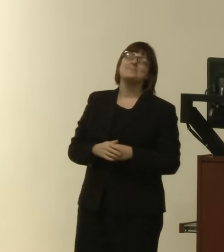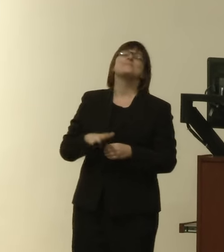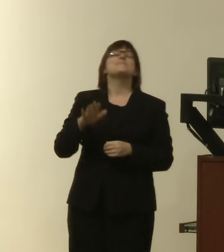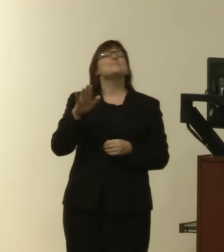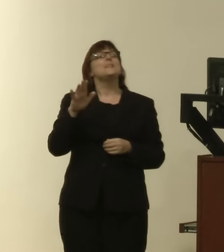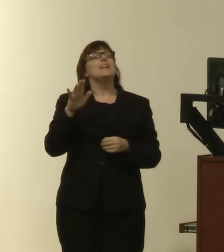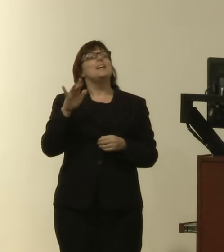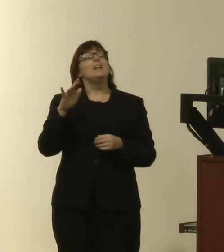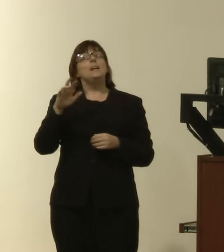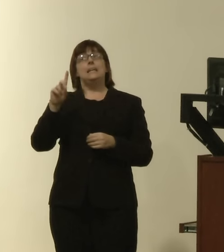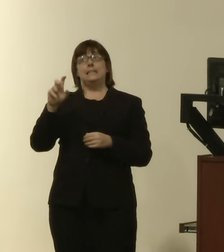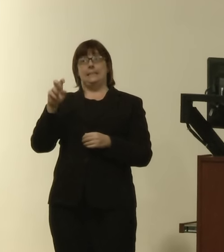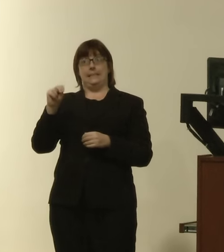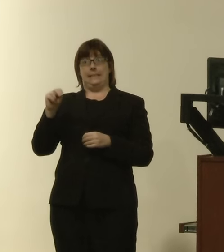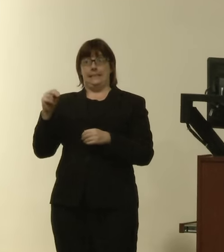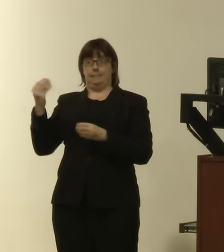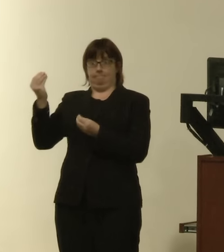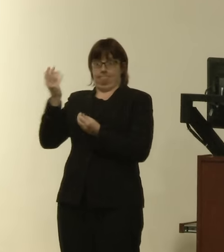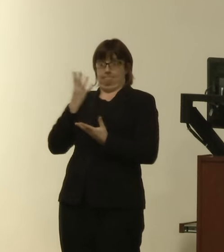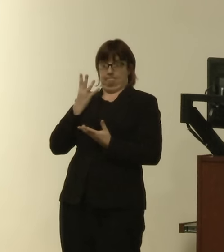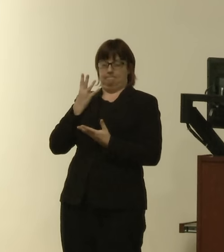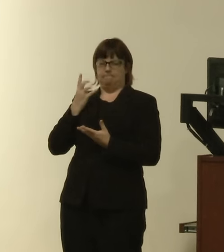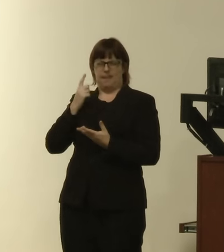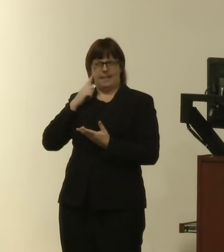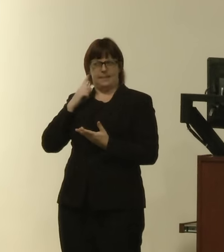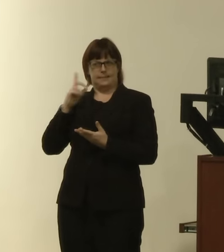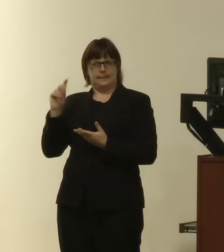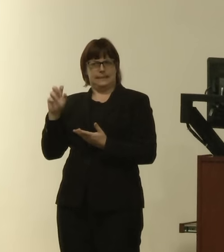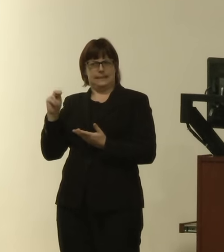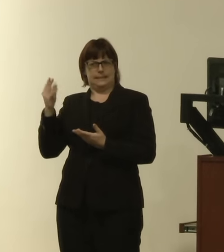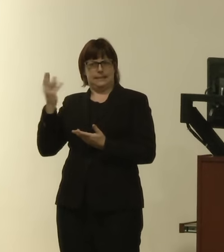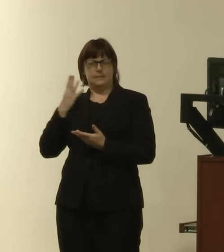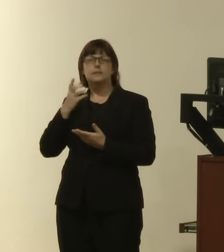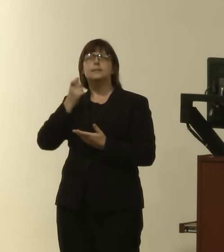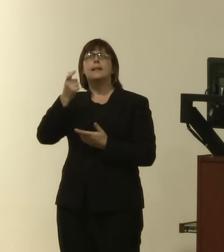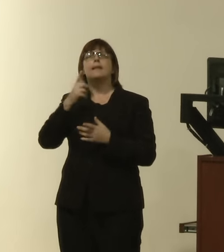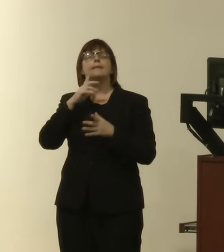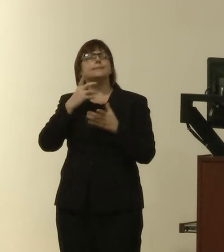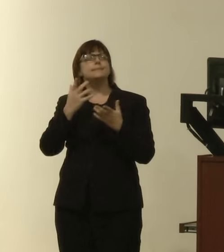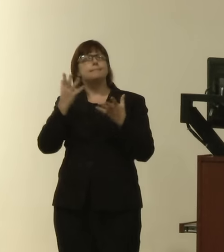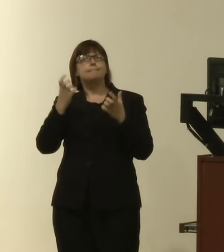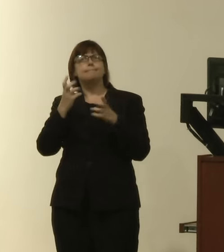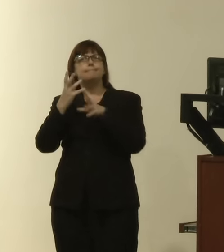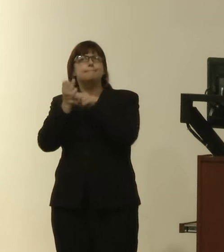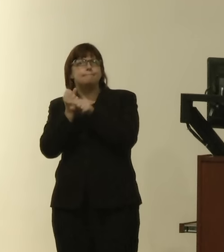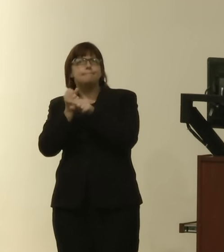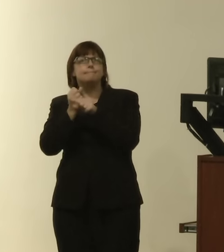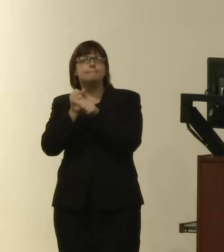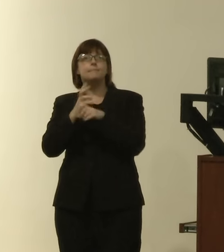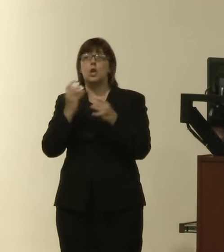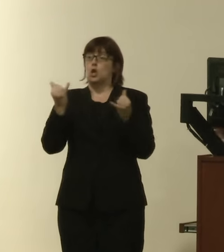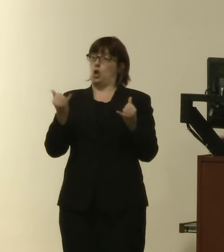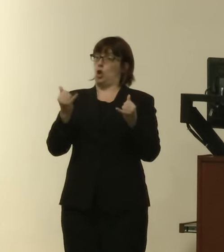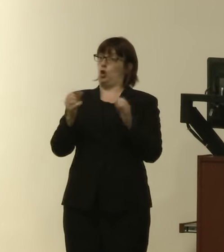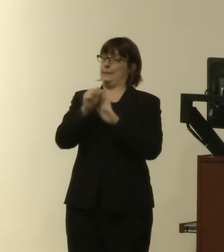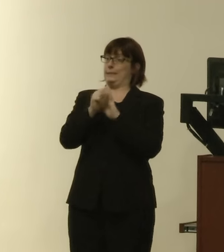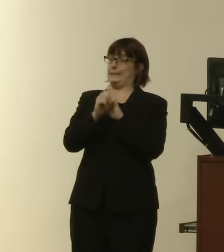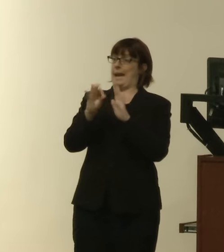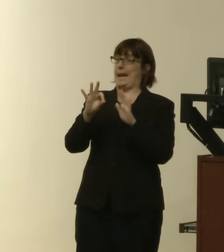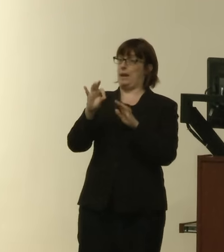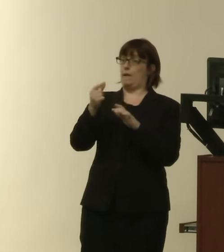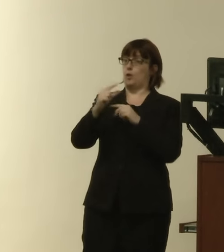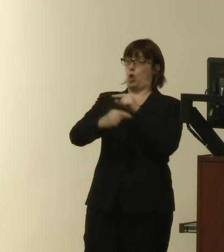instructed by the dean, I think it was the dean who said, oh, just give us a little overview of, and I quote, the current state of global